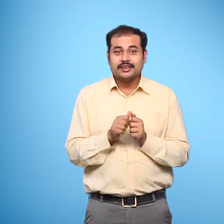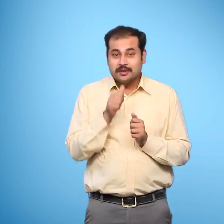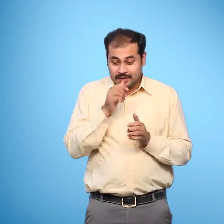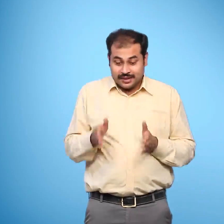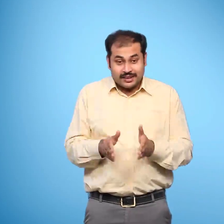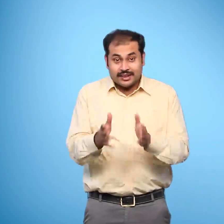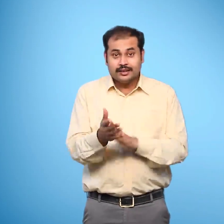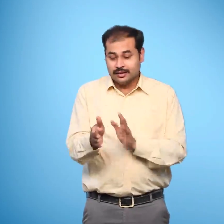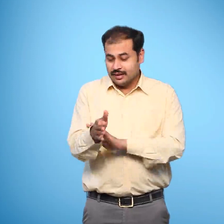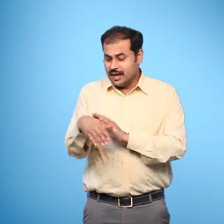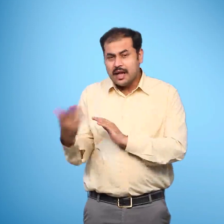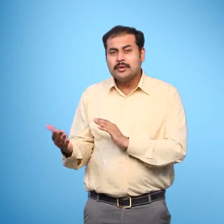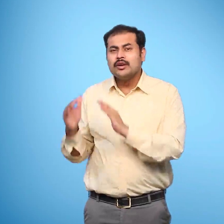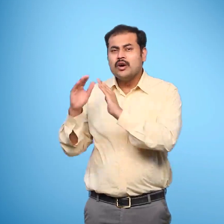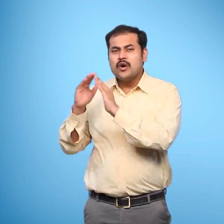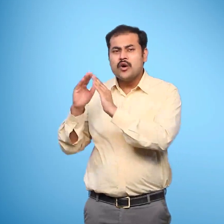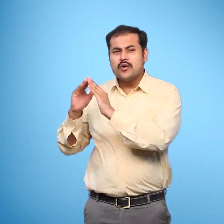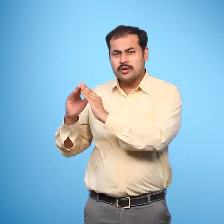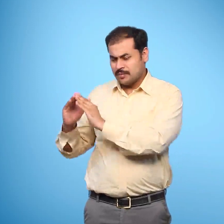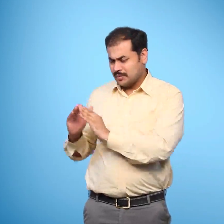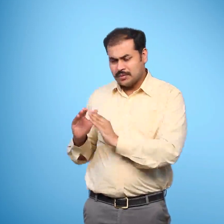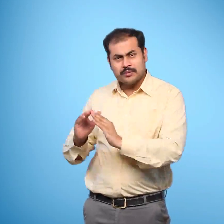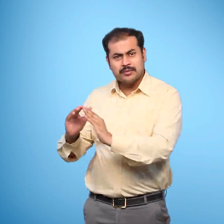One bank of the river has few huts,